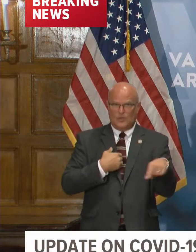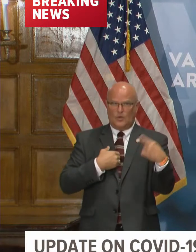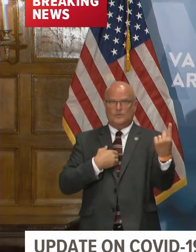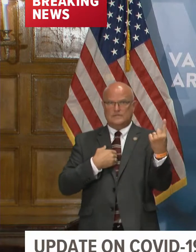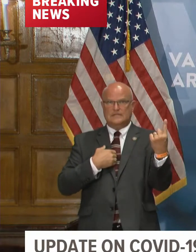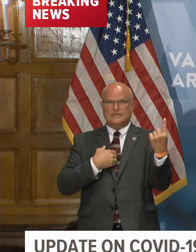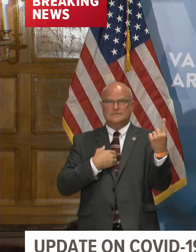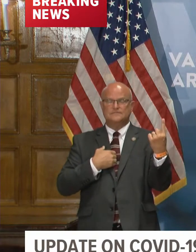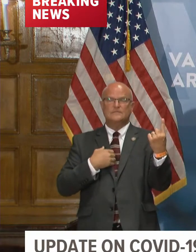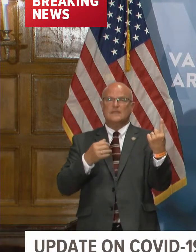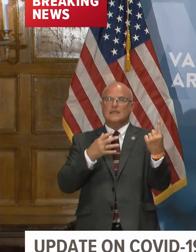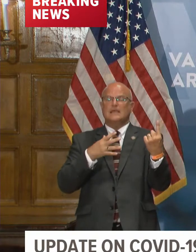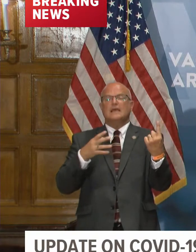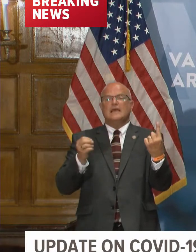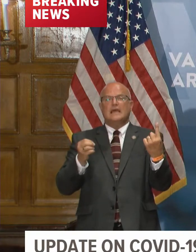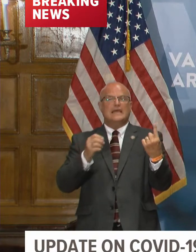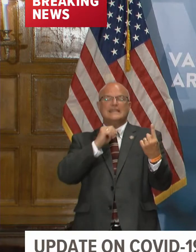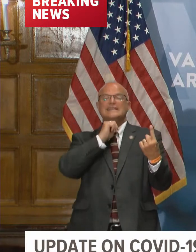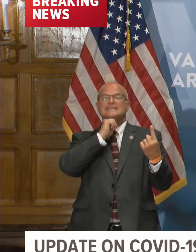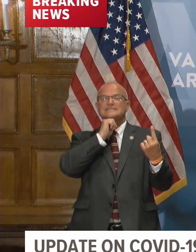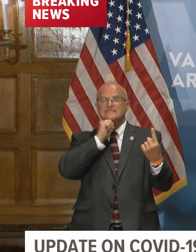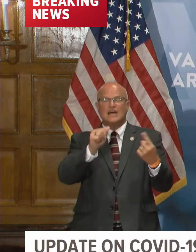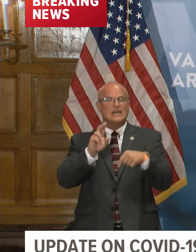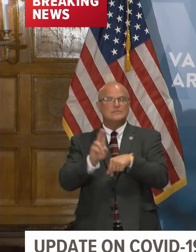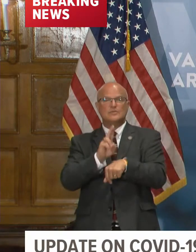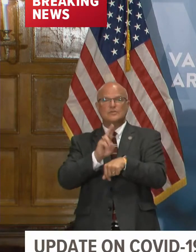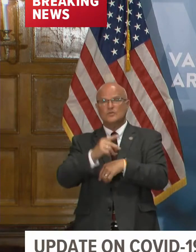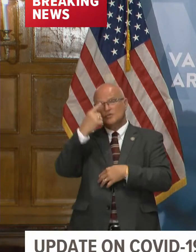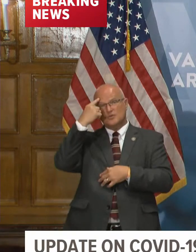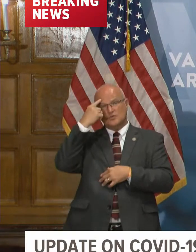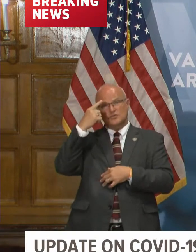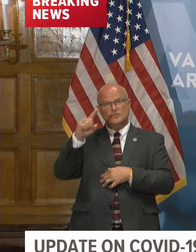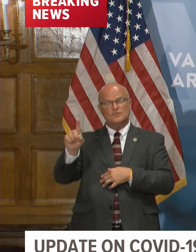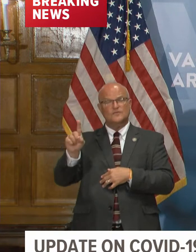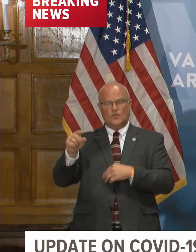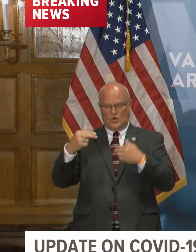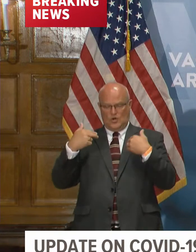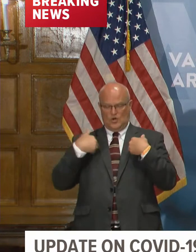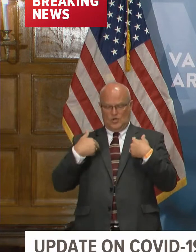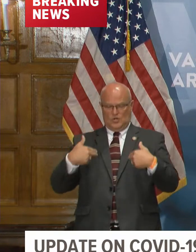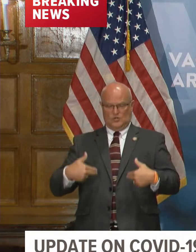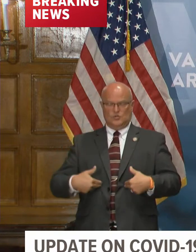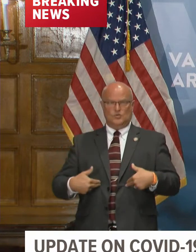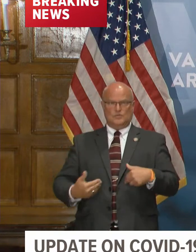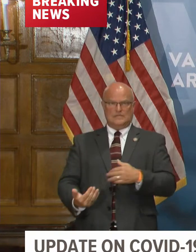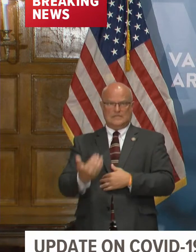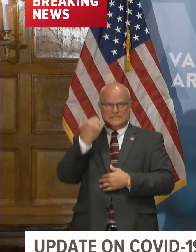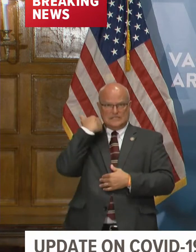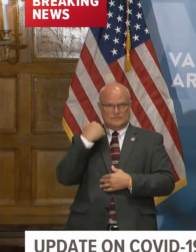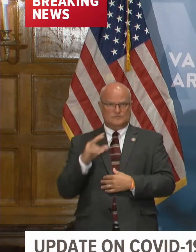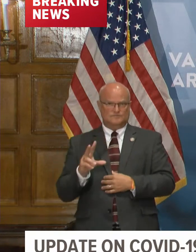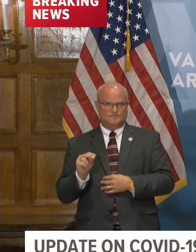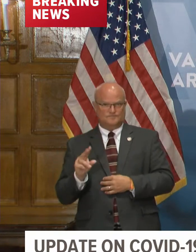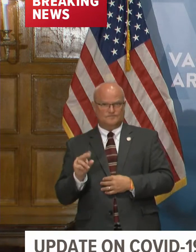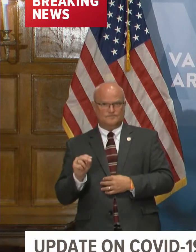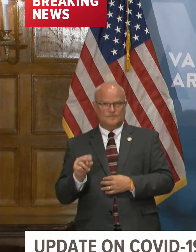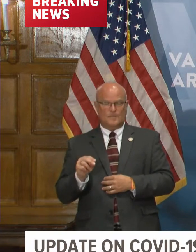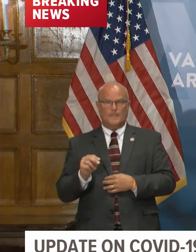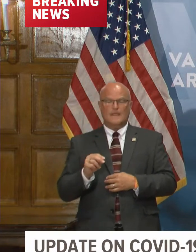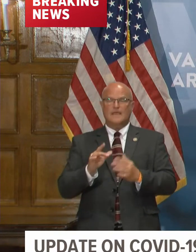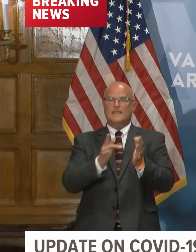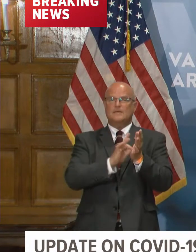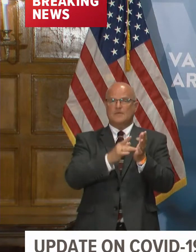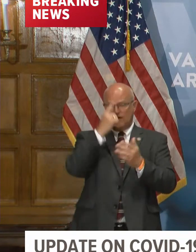use, and it is not to be used for human consumption. The drugs intended